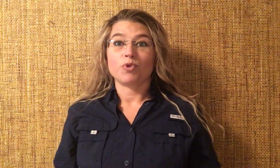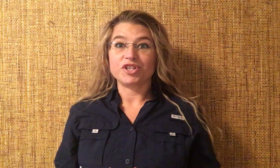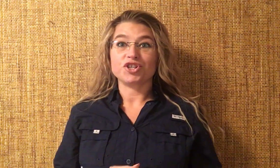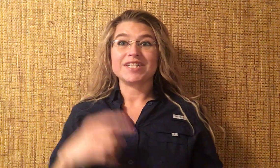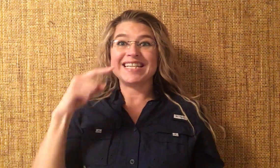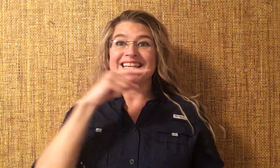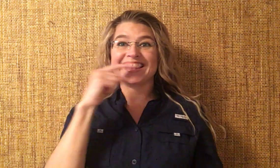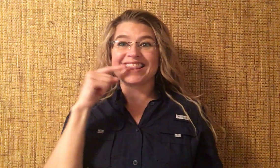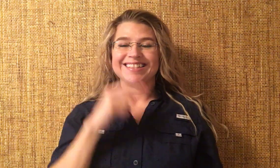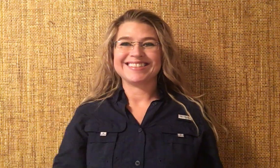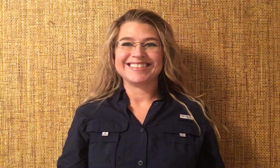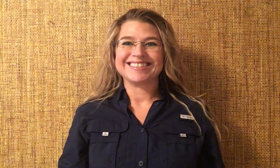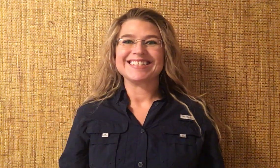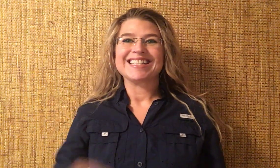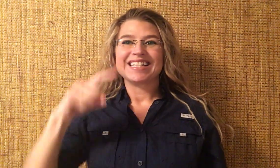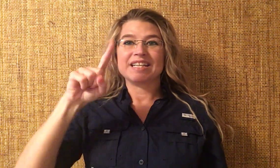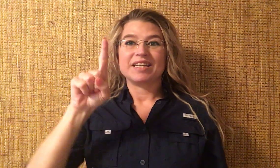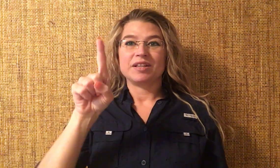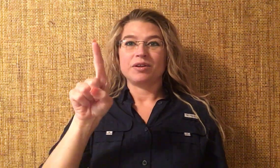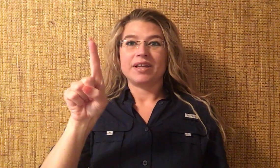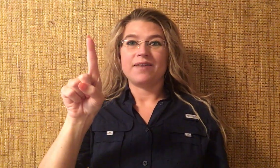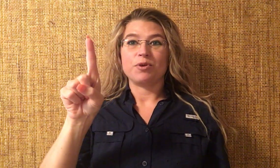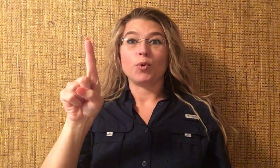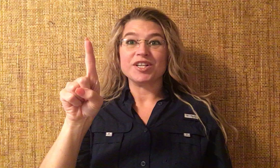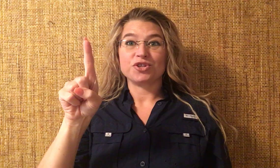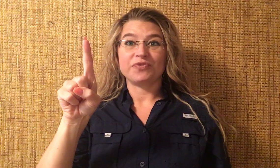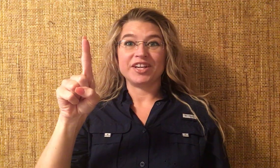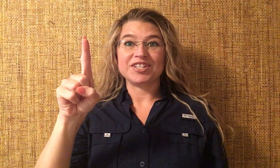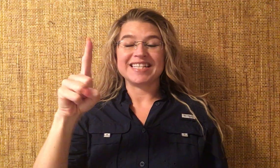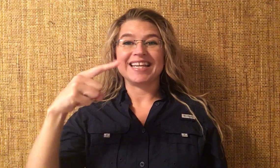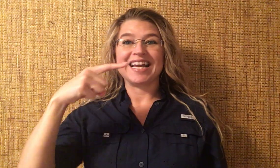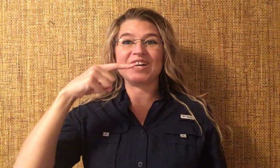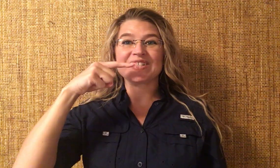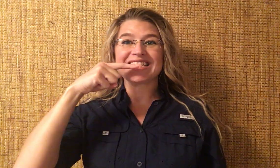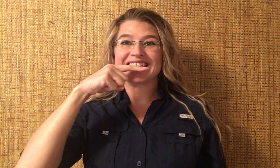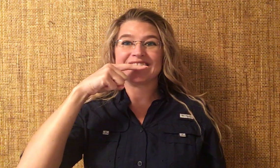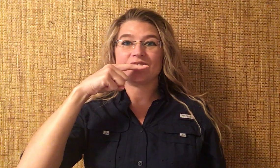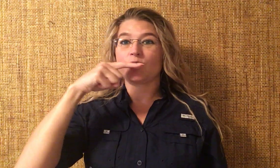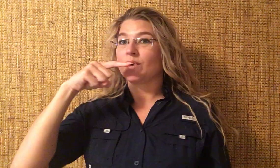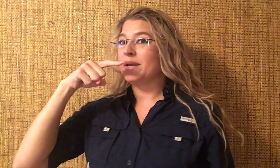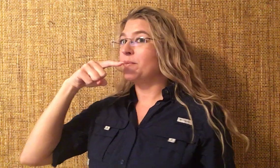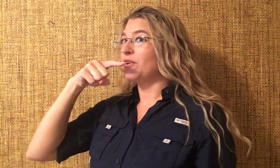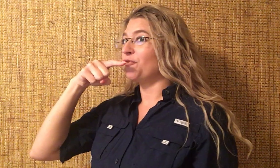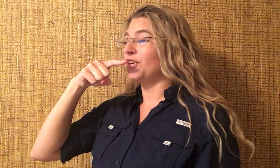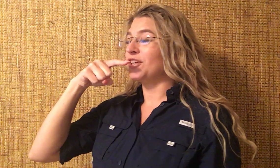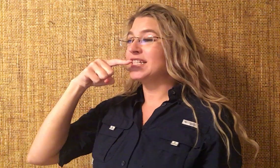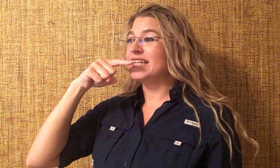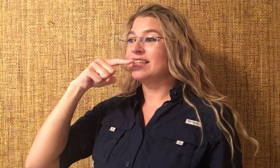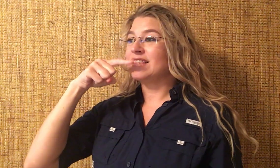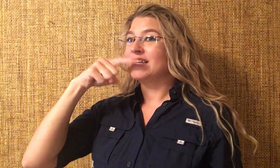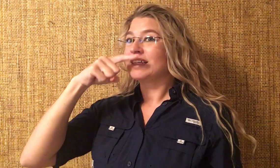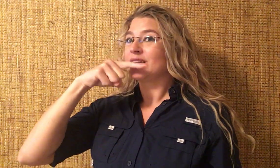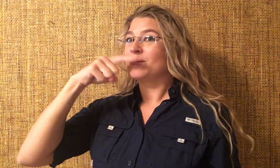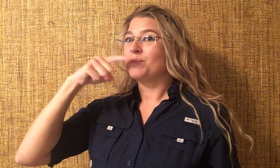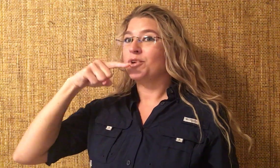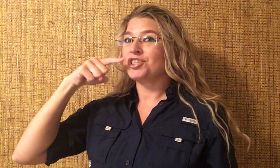Brush your teeth. Have your pointer finger sticking out. Go right in front of your teeth. Brush